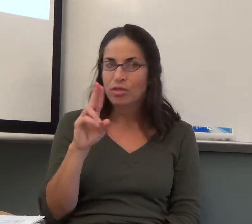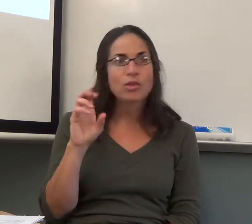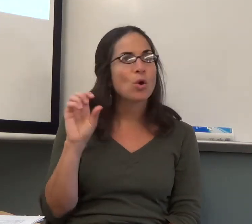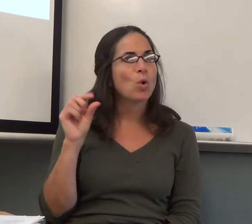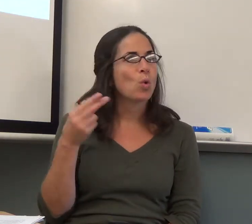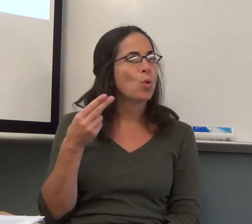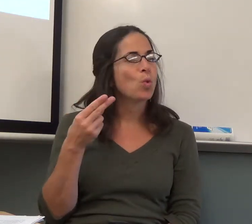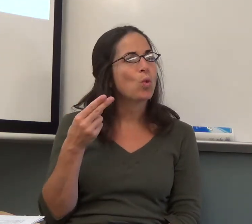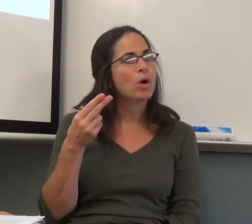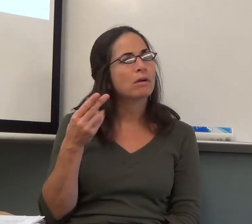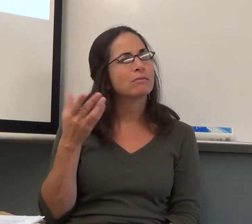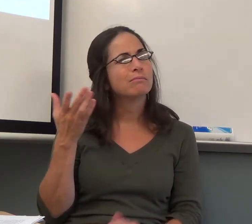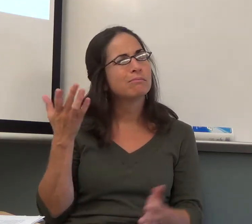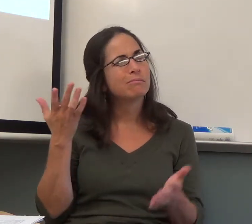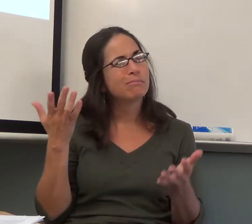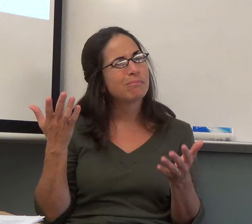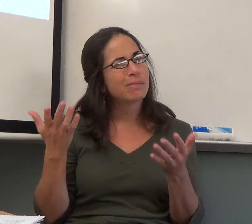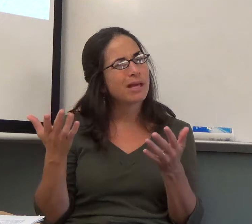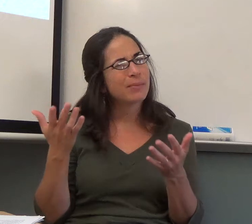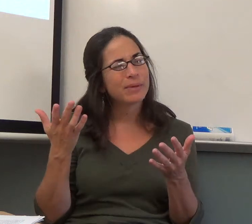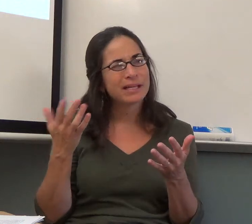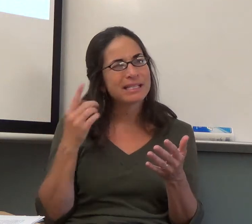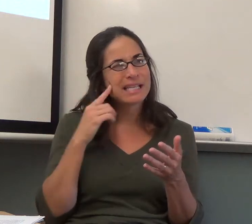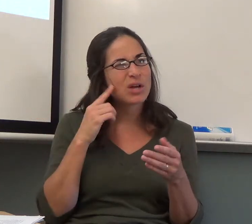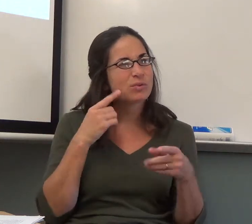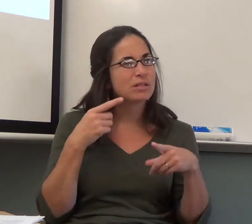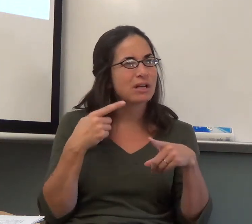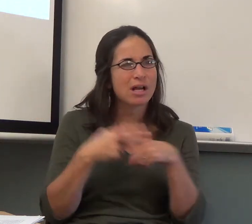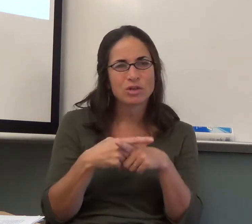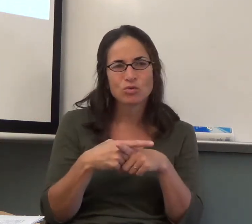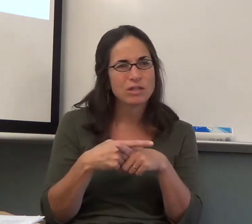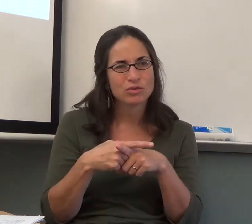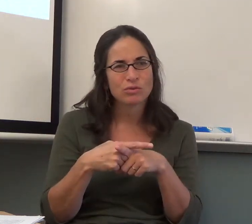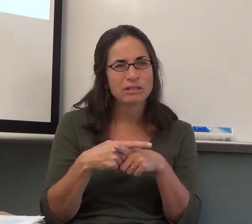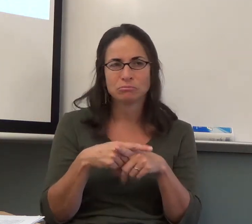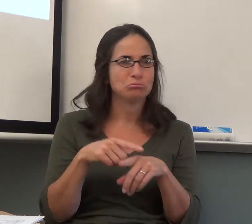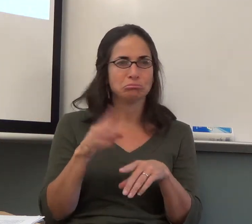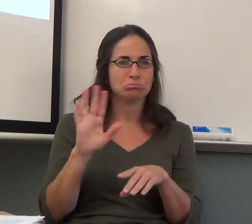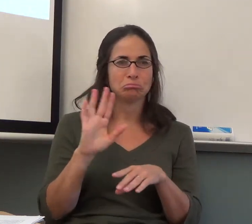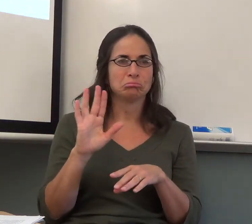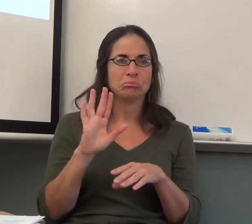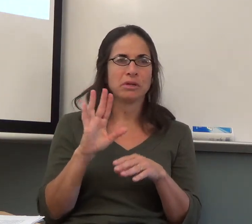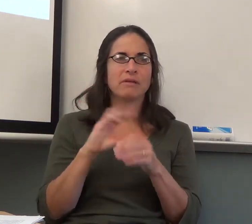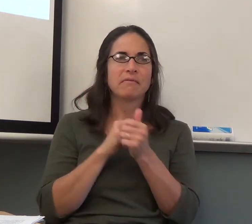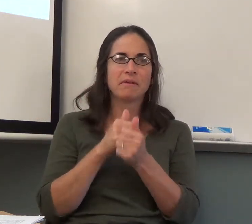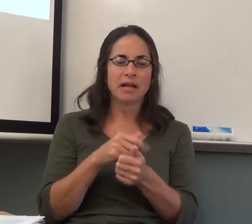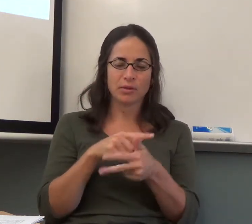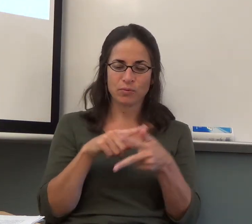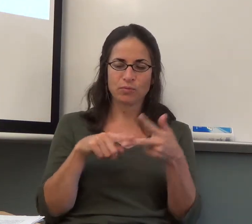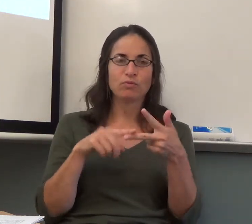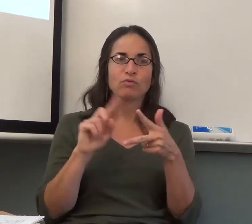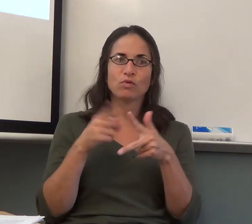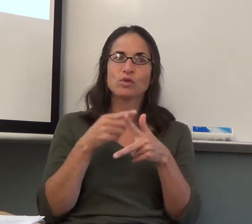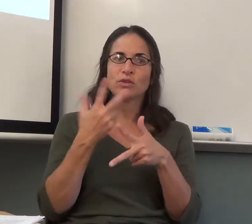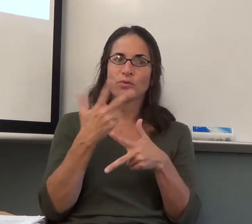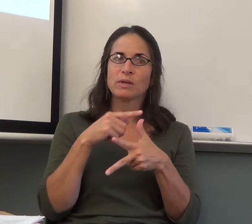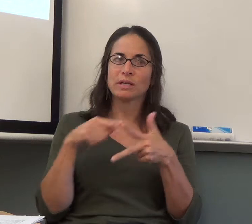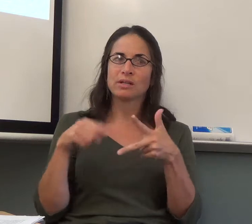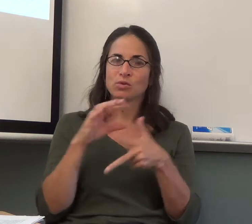I don't know. I think it Maybe. sounds like it's contradicting. It sounds a little contradictory. Okay, so we're going to stick to the words that sound the best. Okay, let's do number 2